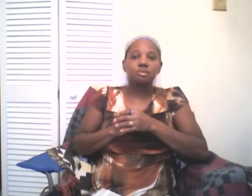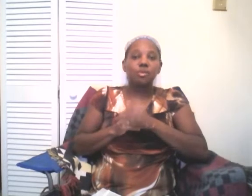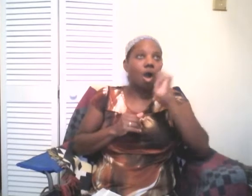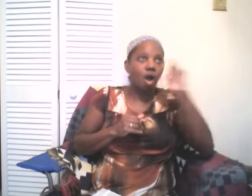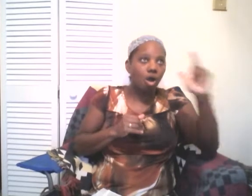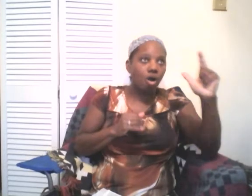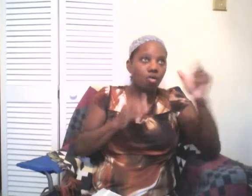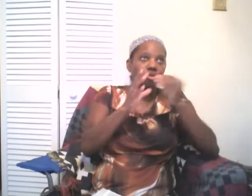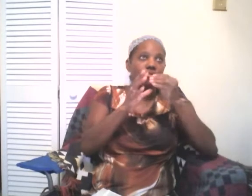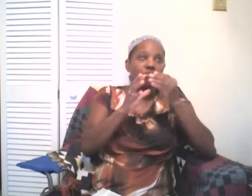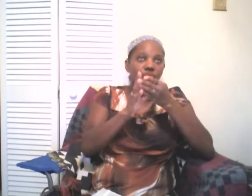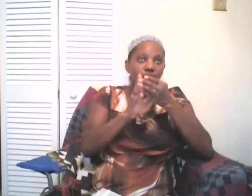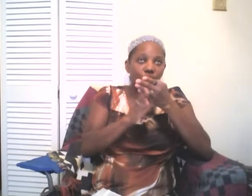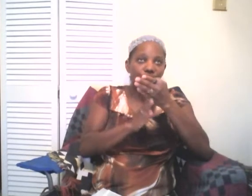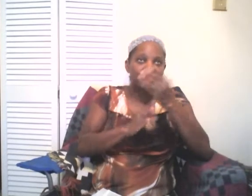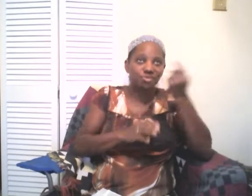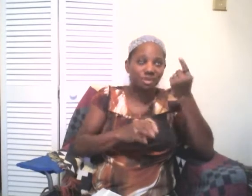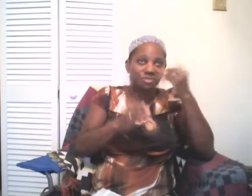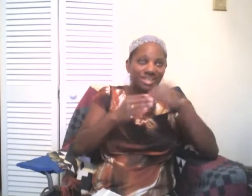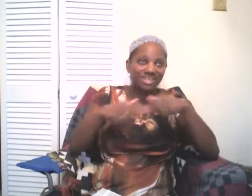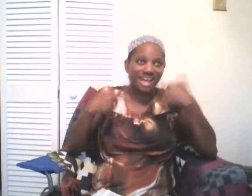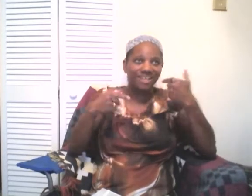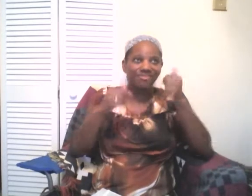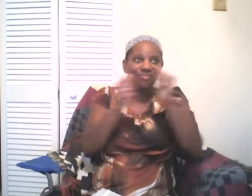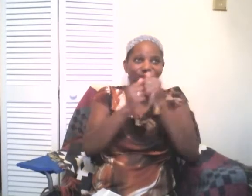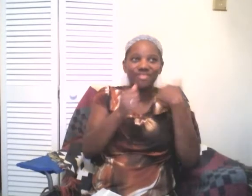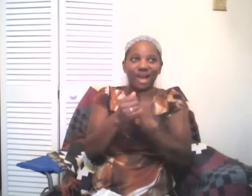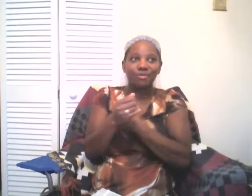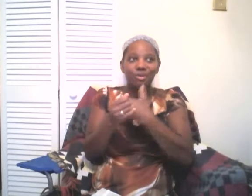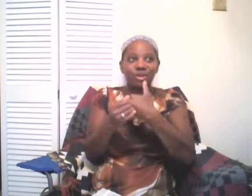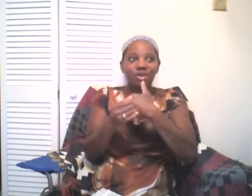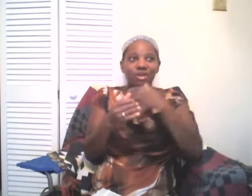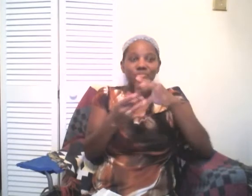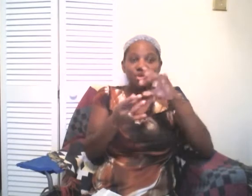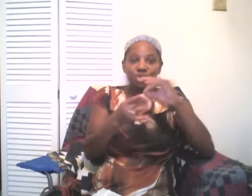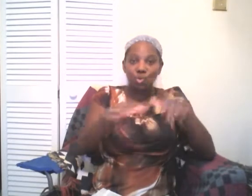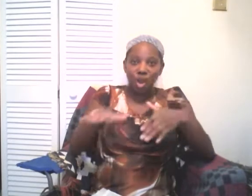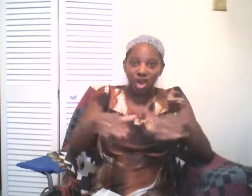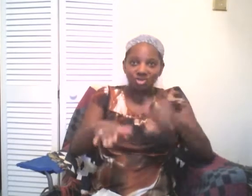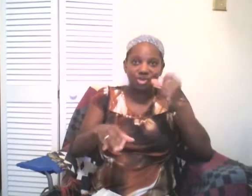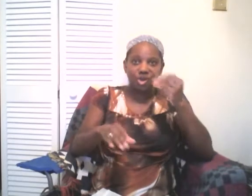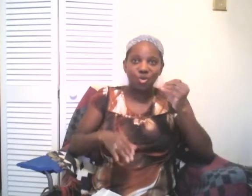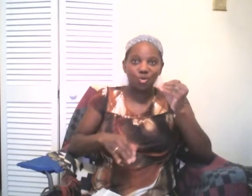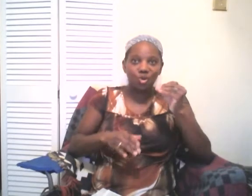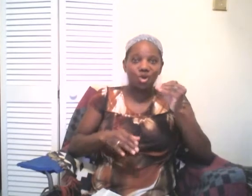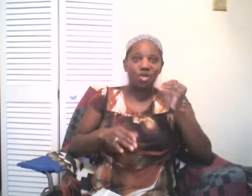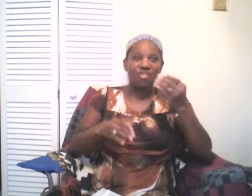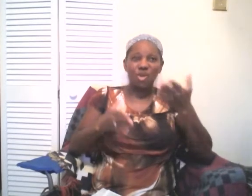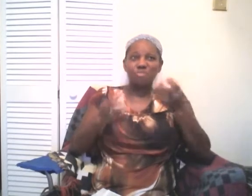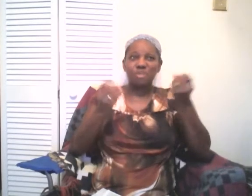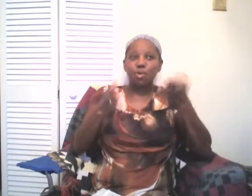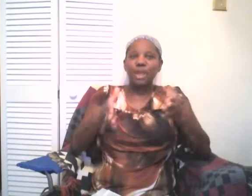we all go through something in life with our spiritual walk. So there are many ways